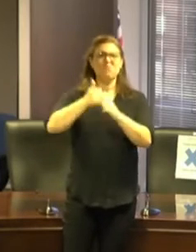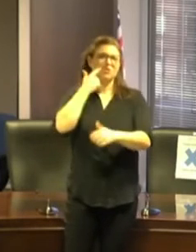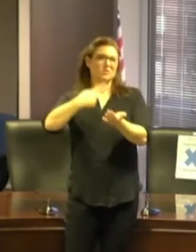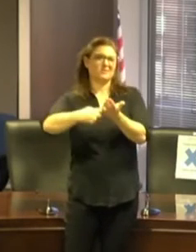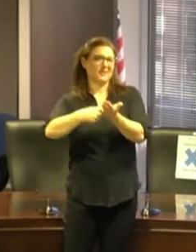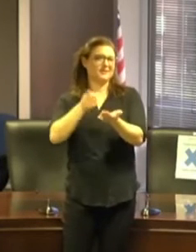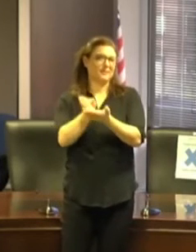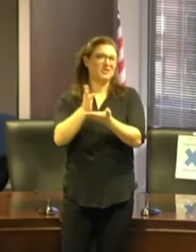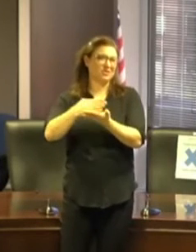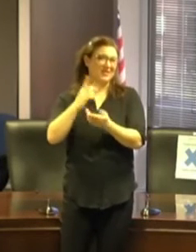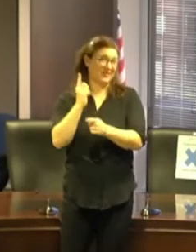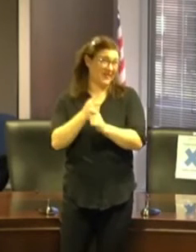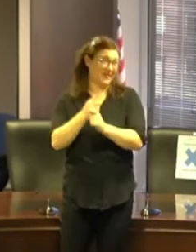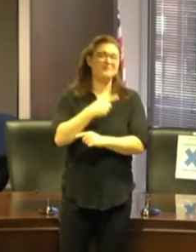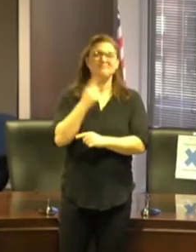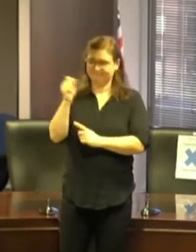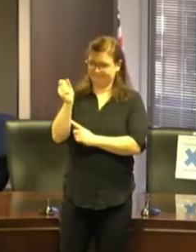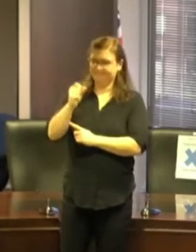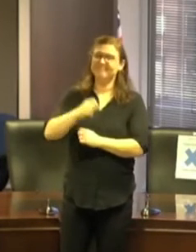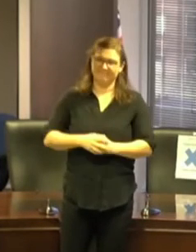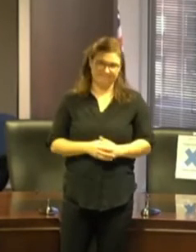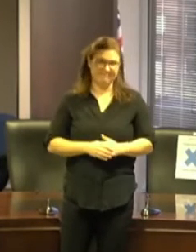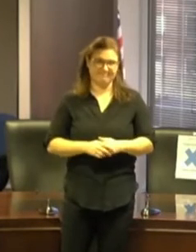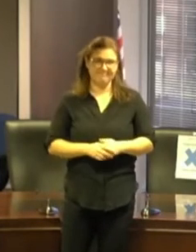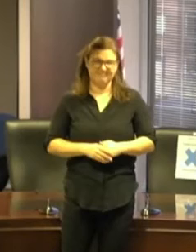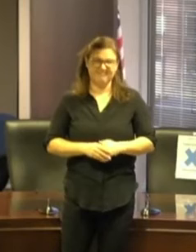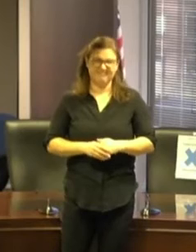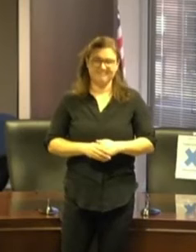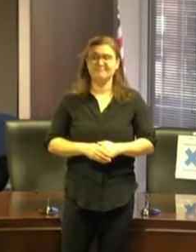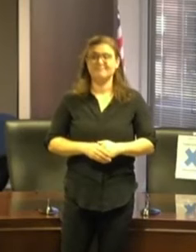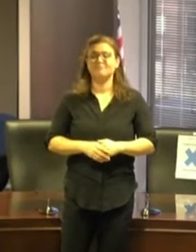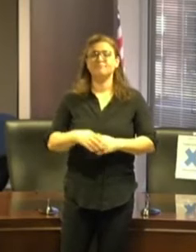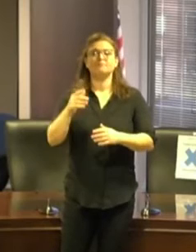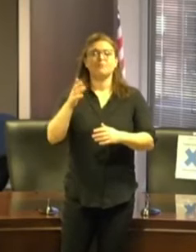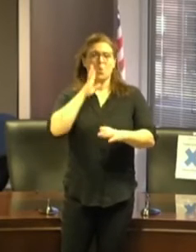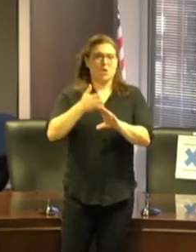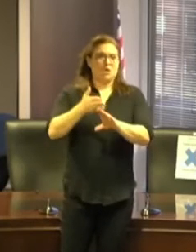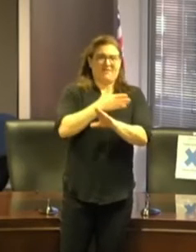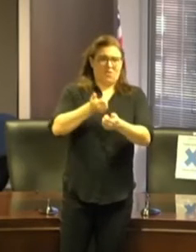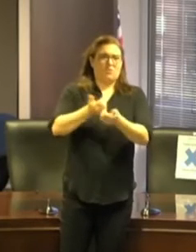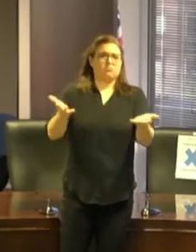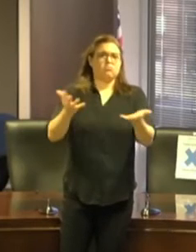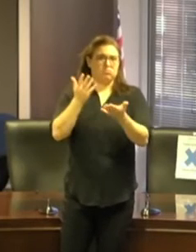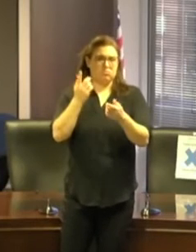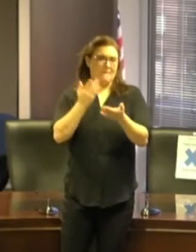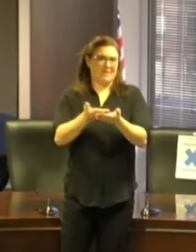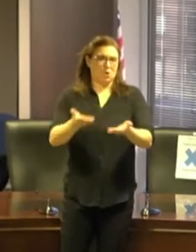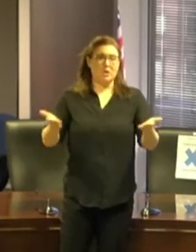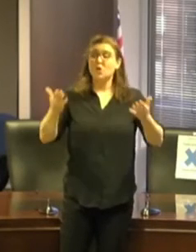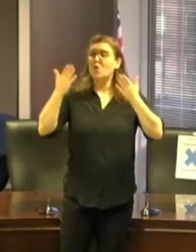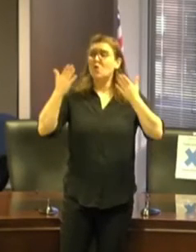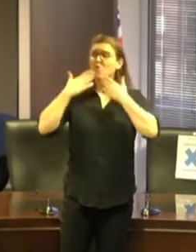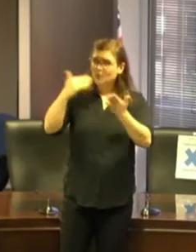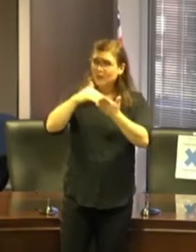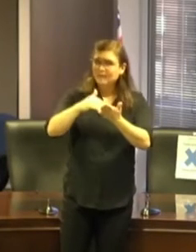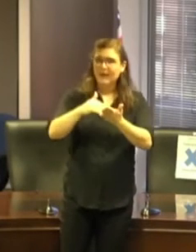Commissioner? Yes, sir. Okay, and we'll get the materials as we normally do. Thank all of you very much. We had a full